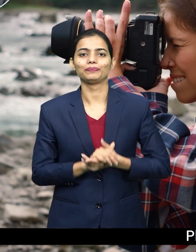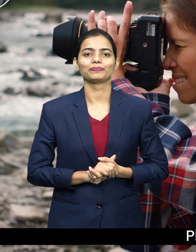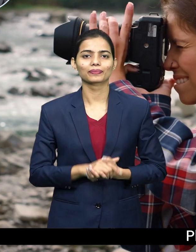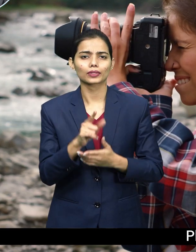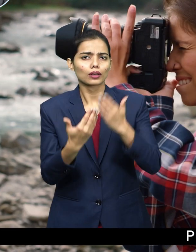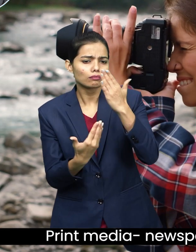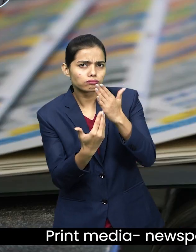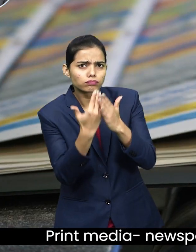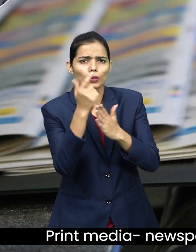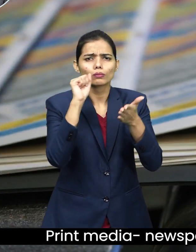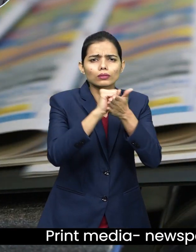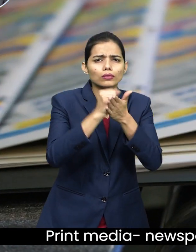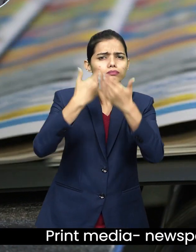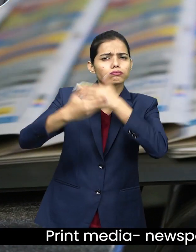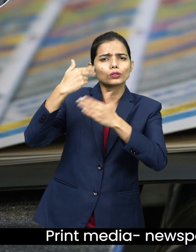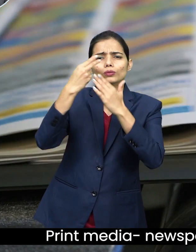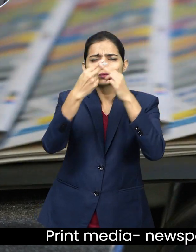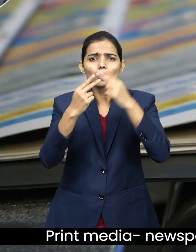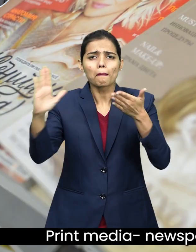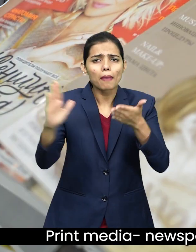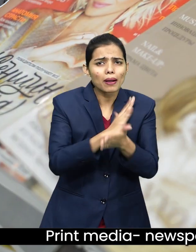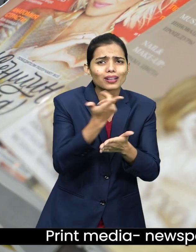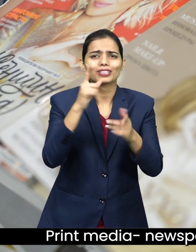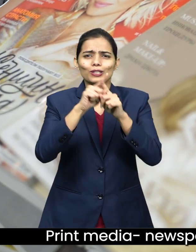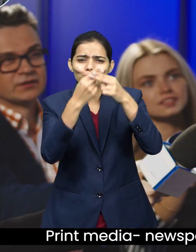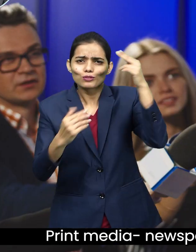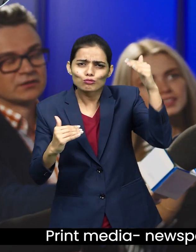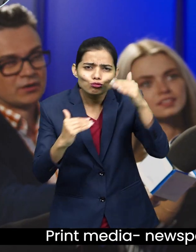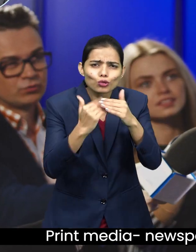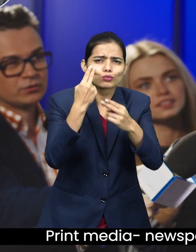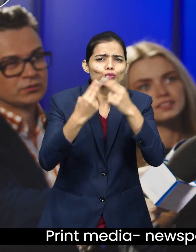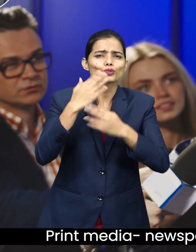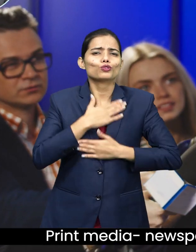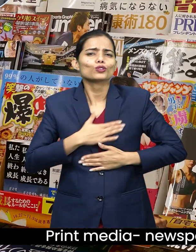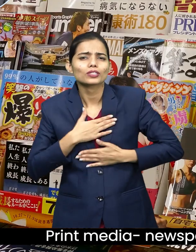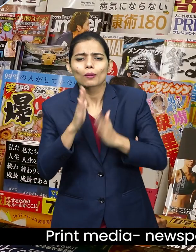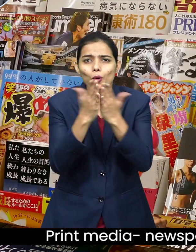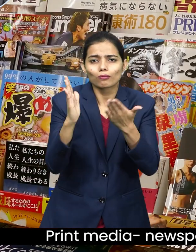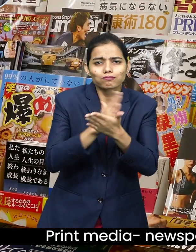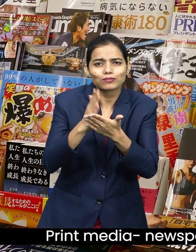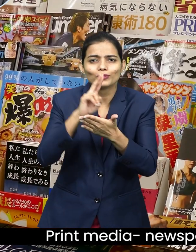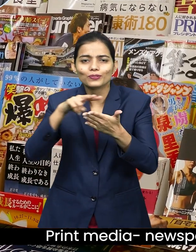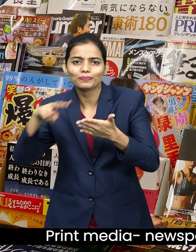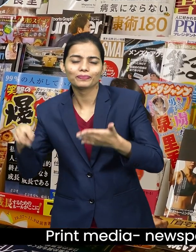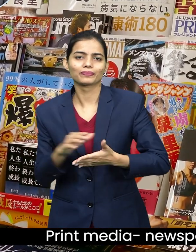photography, print media, newspapers, articles, journals, books.